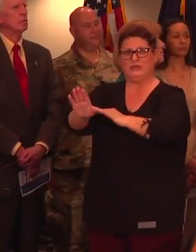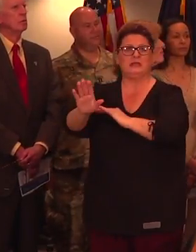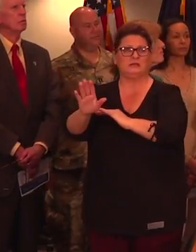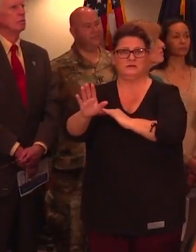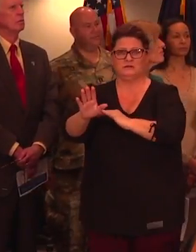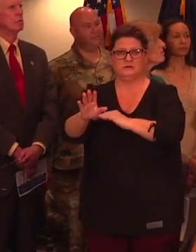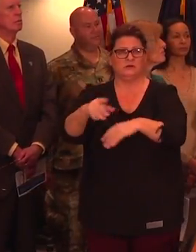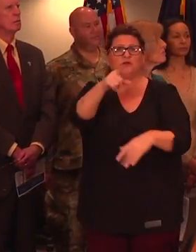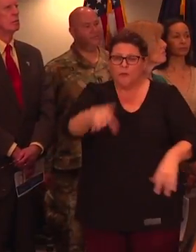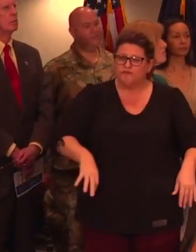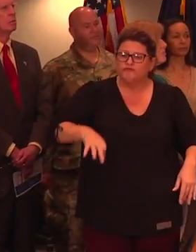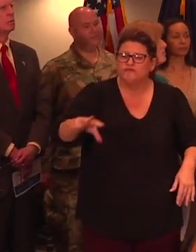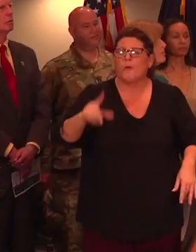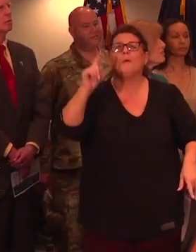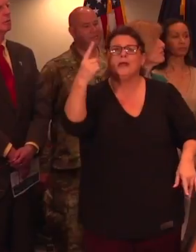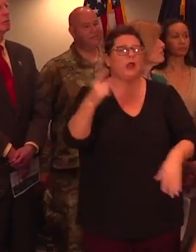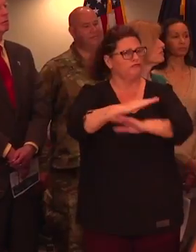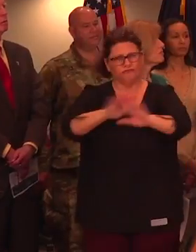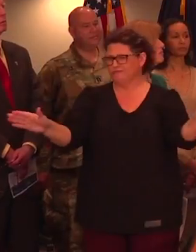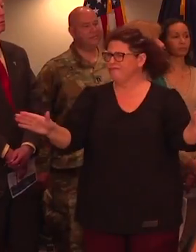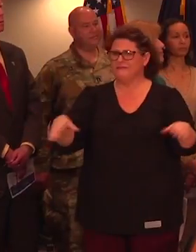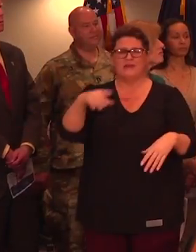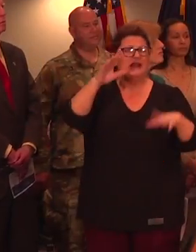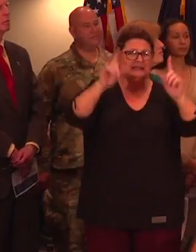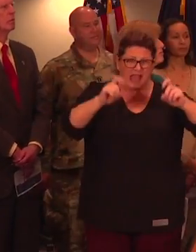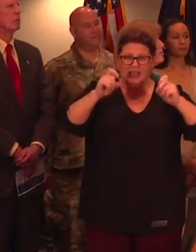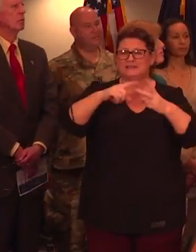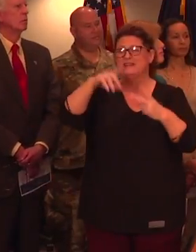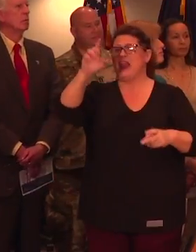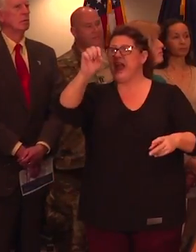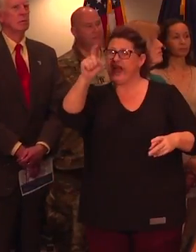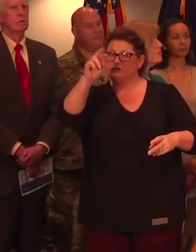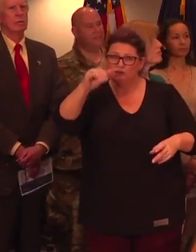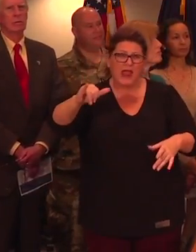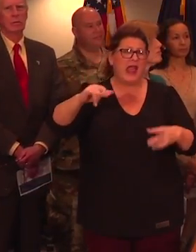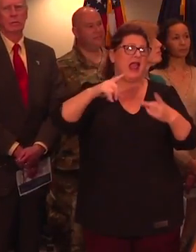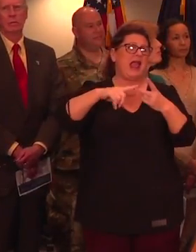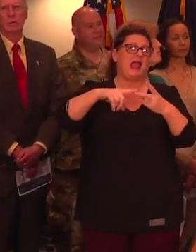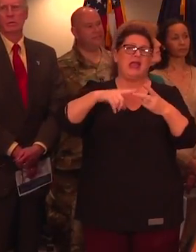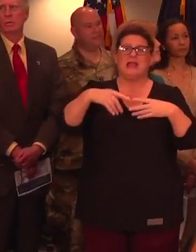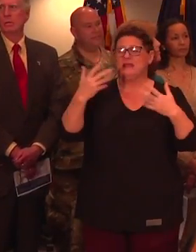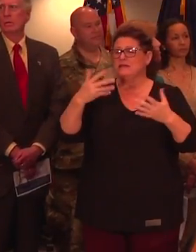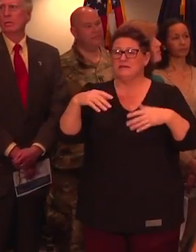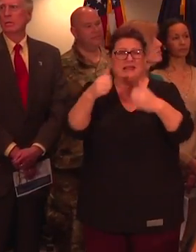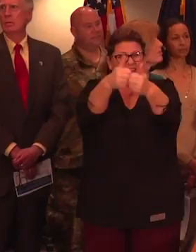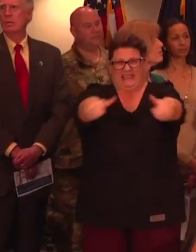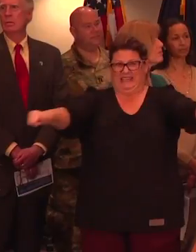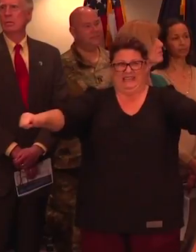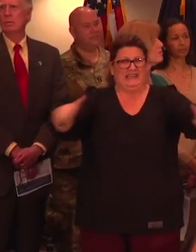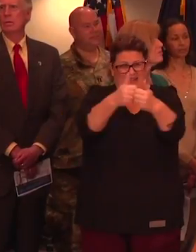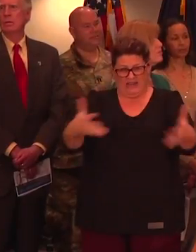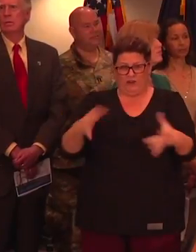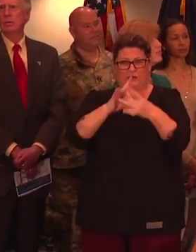no payment will be required for things like x-rays, tests, and procedures that are done in connection with testing